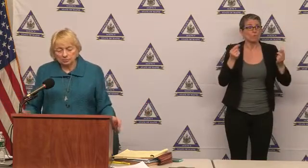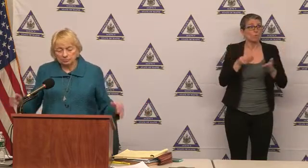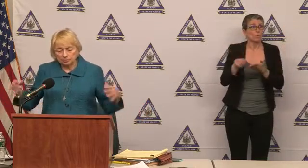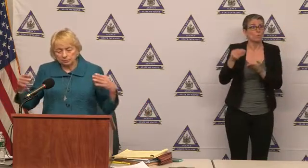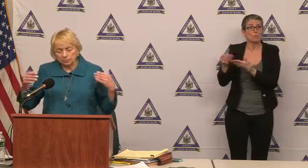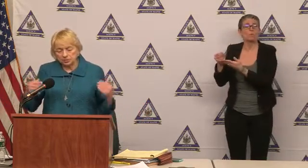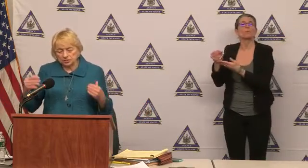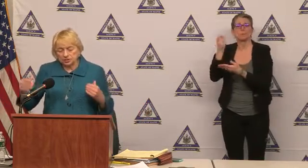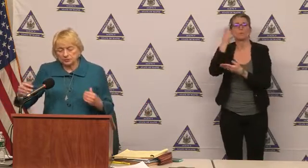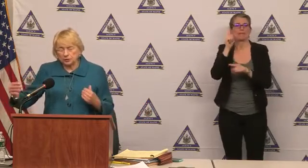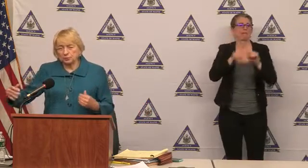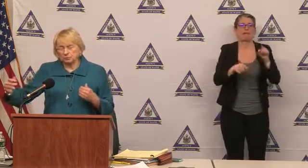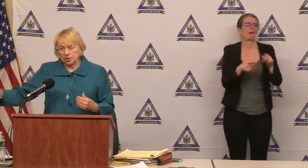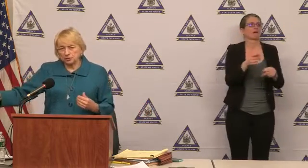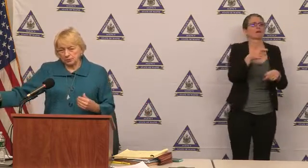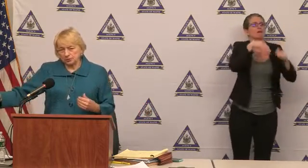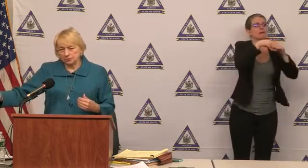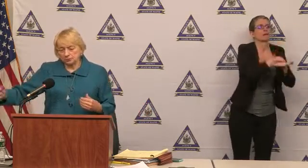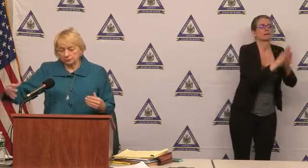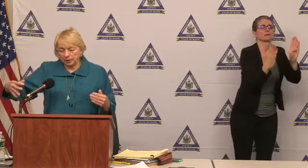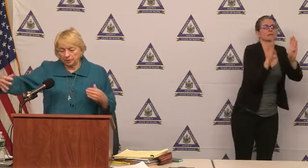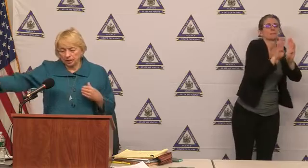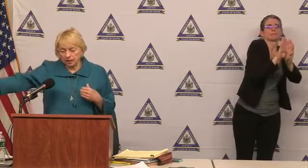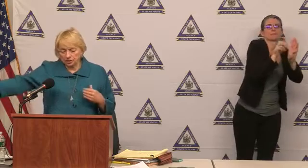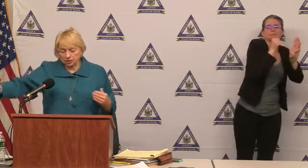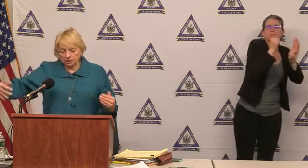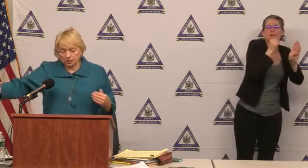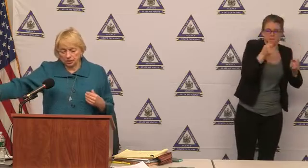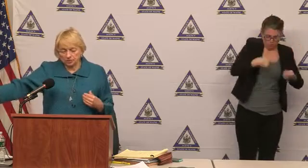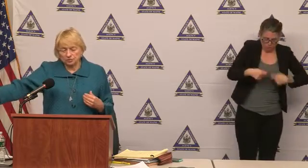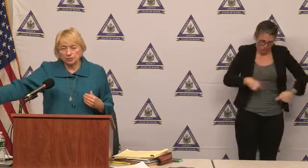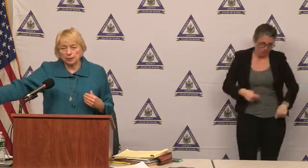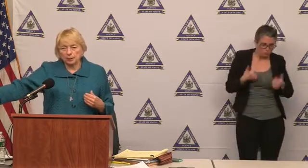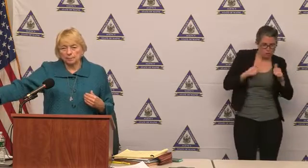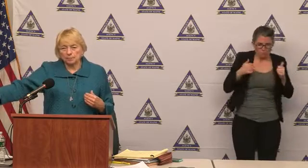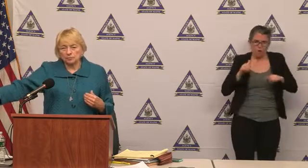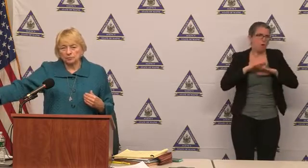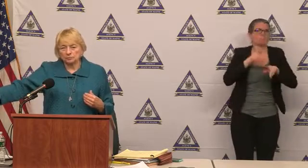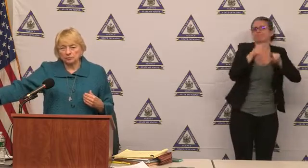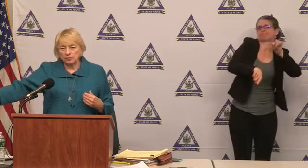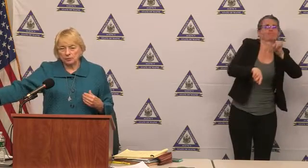Mark 6-foot measurements by the cashier stations.